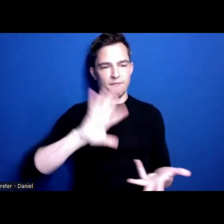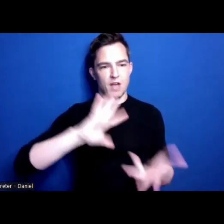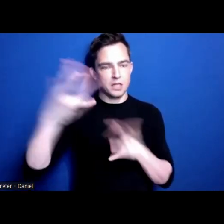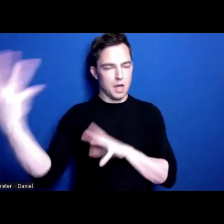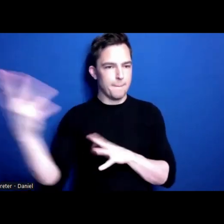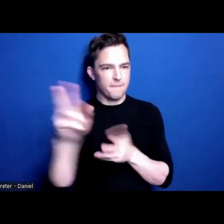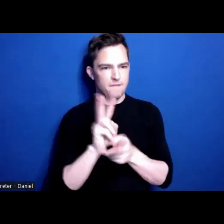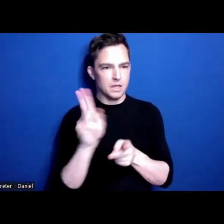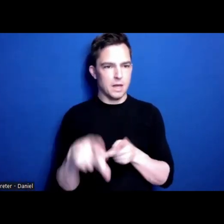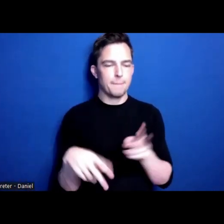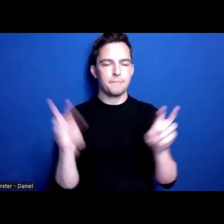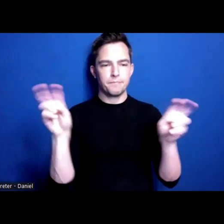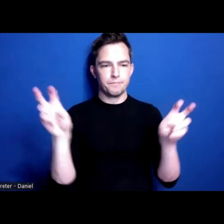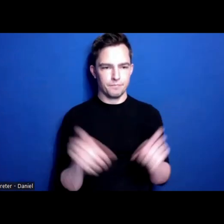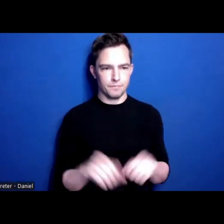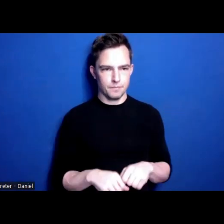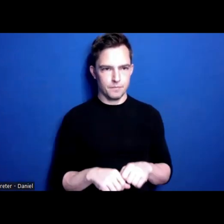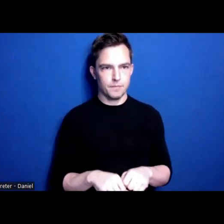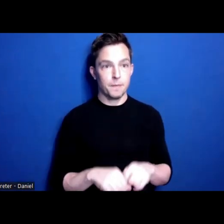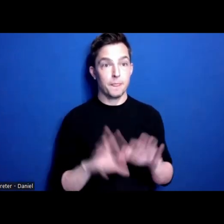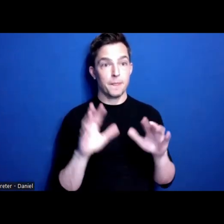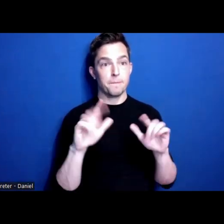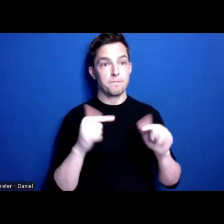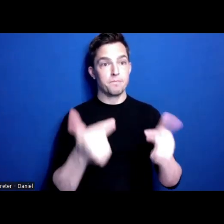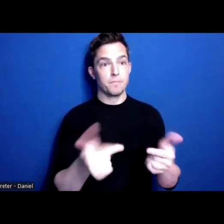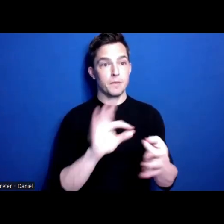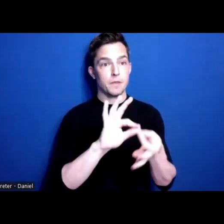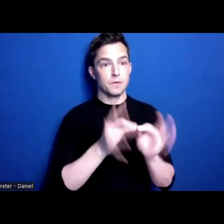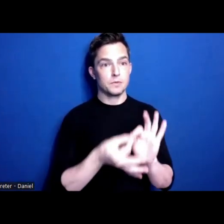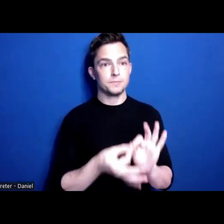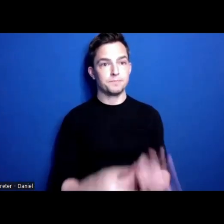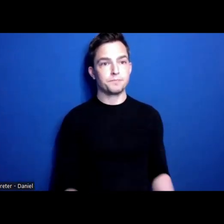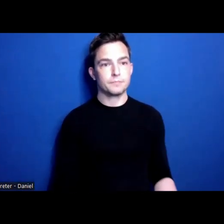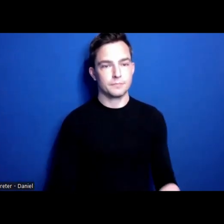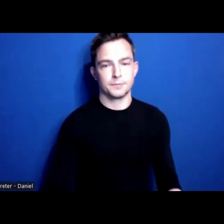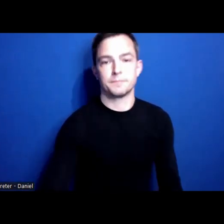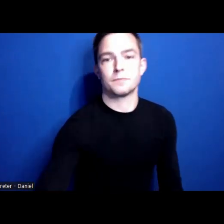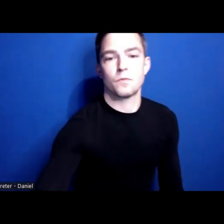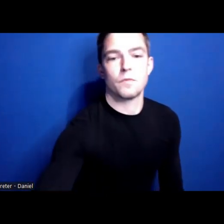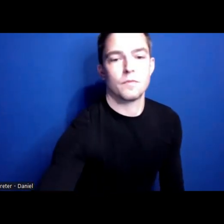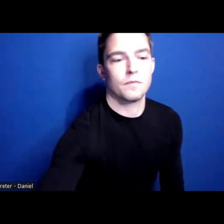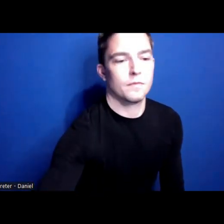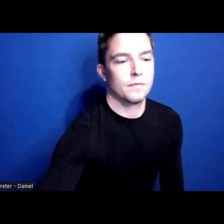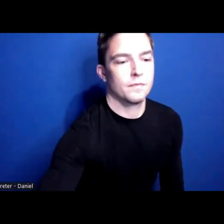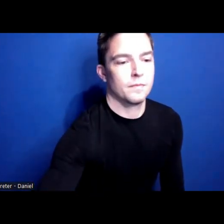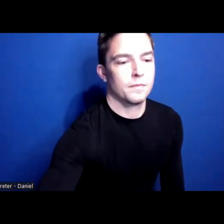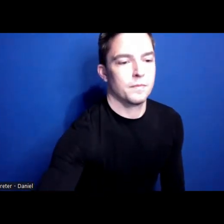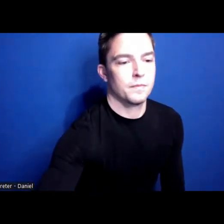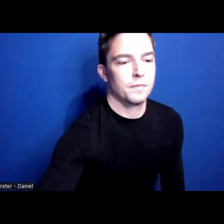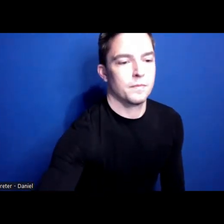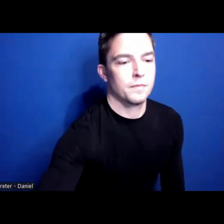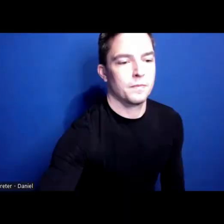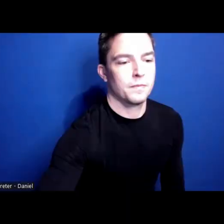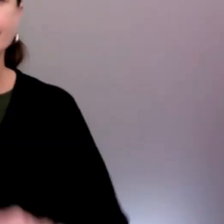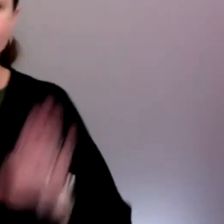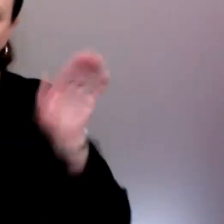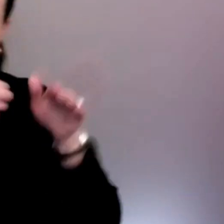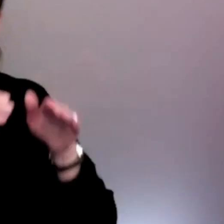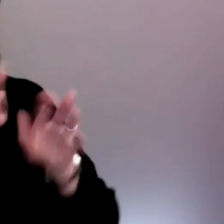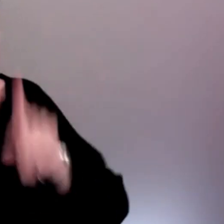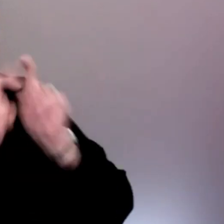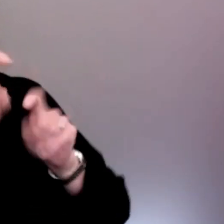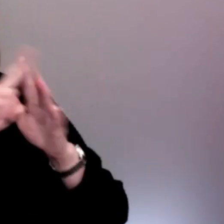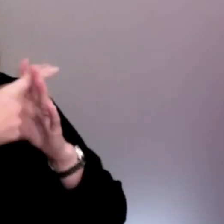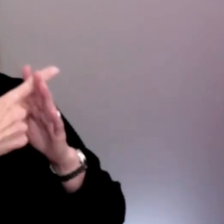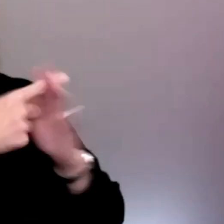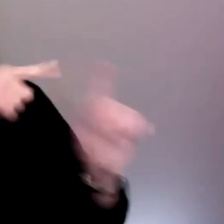word. In conclusion, and to revisit the questions I started with, whether or not an